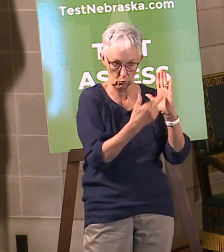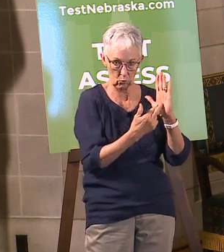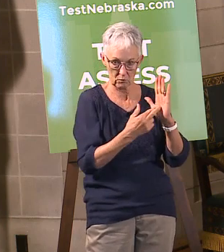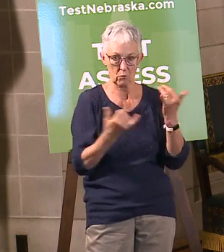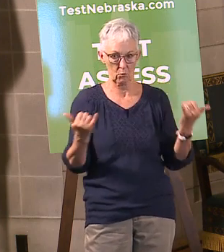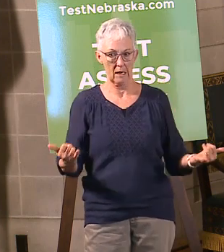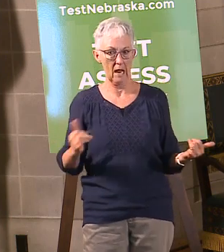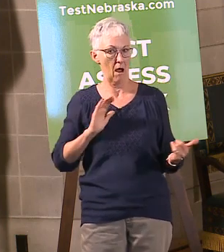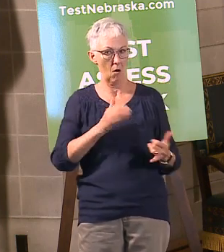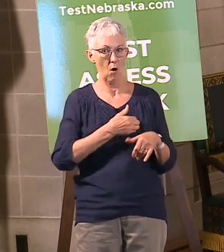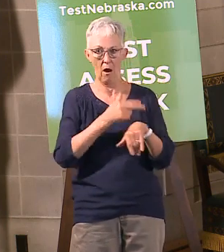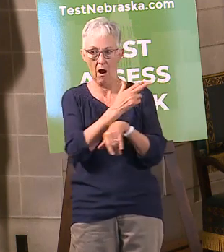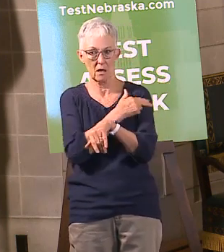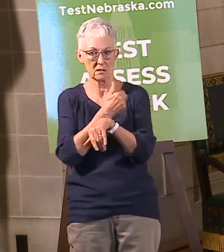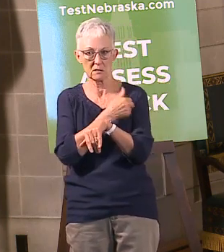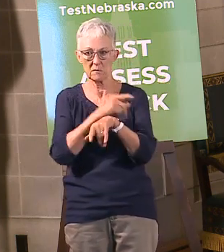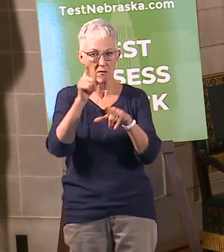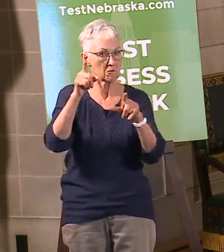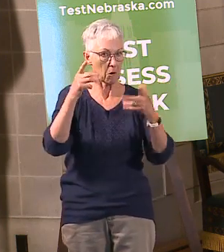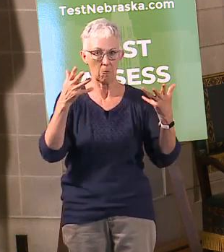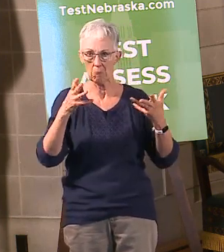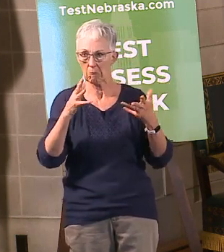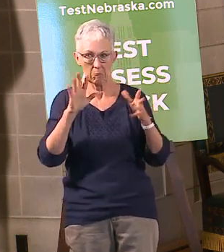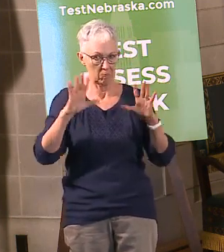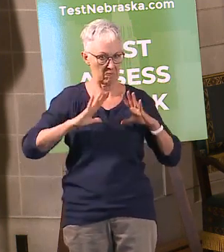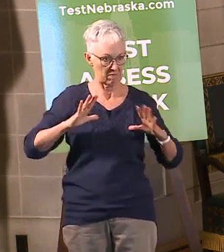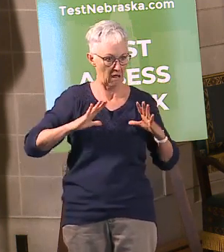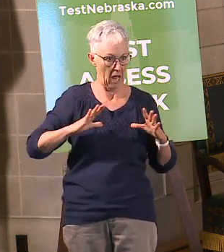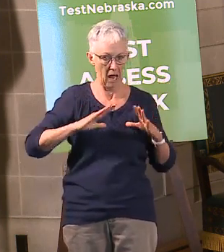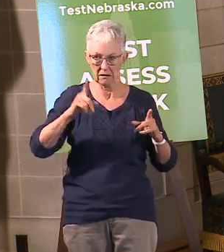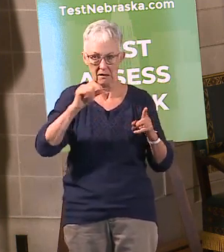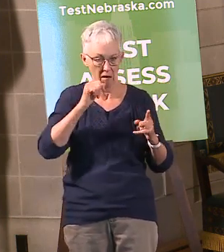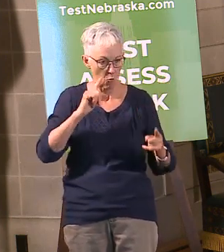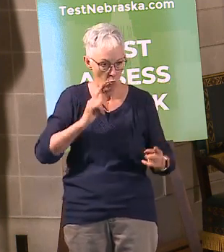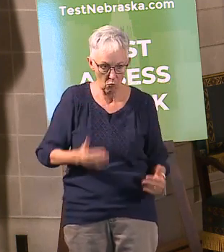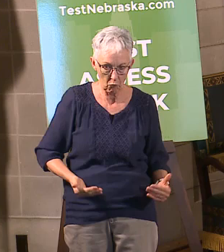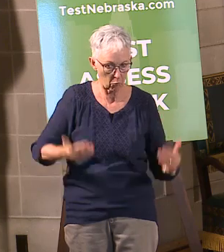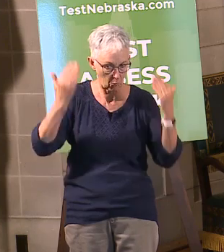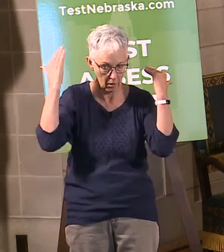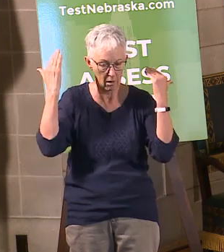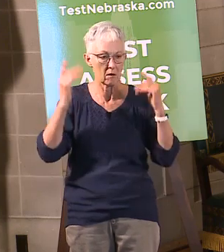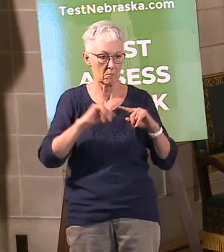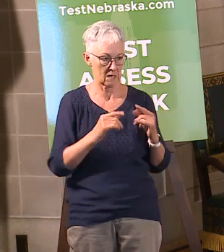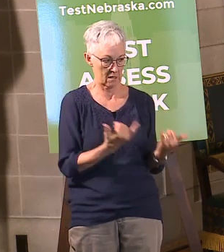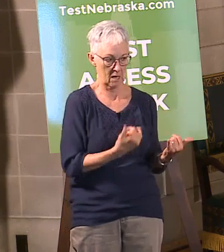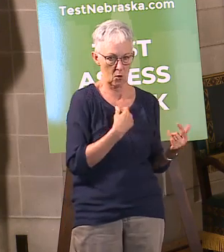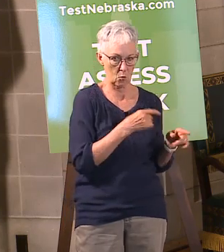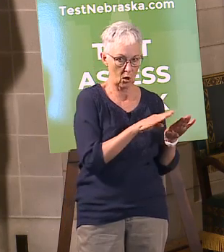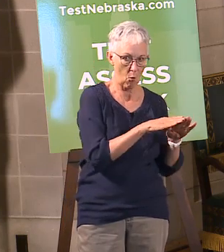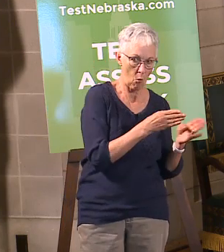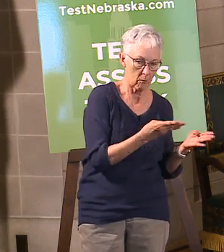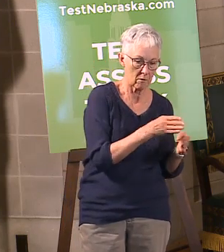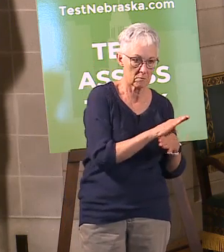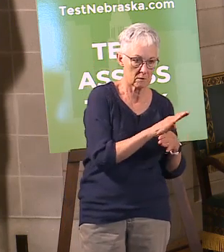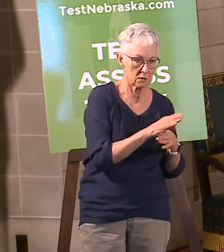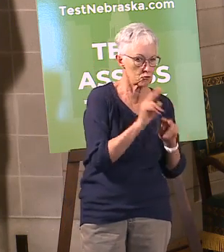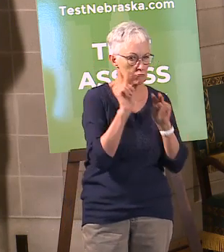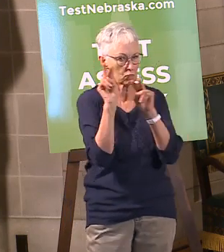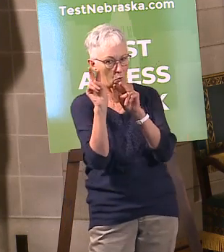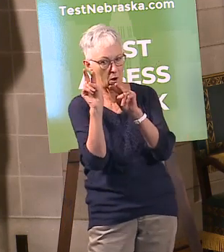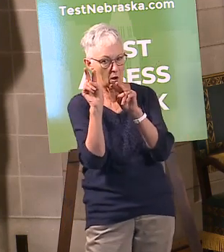going to gradually loosen things back up, still with the mind of keeping that hospital system preserved.